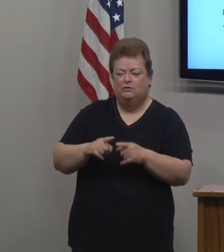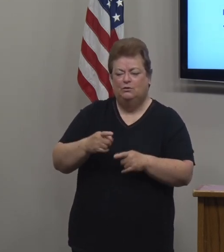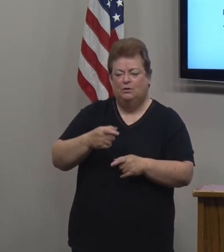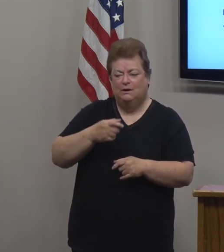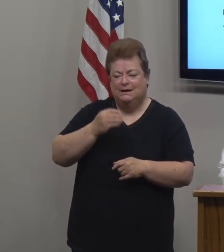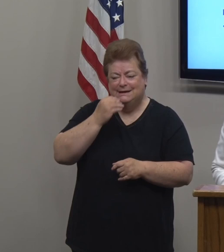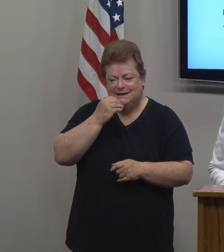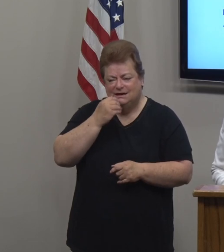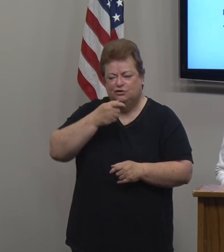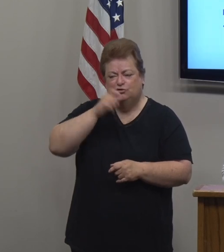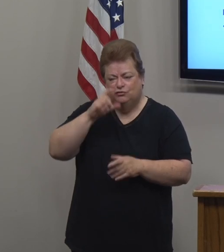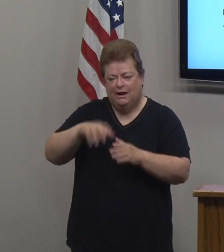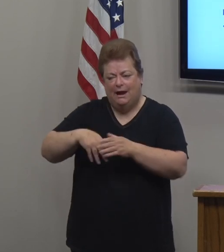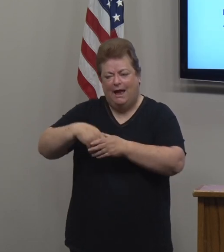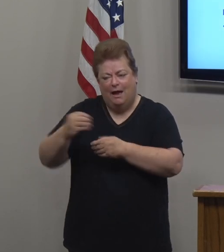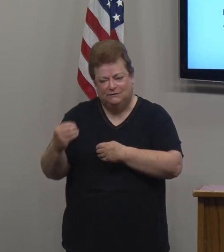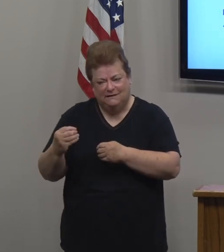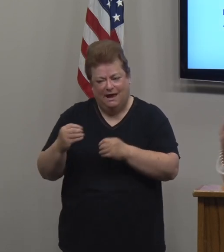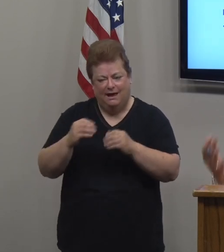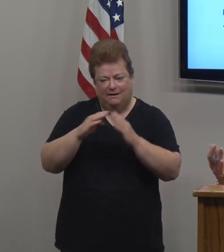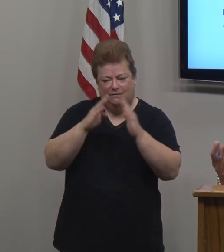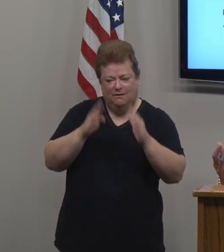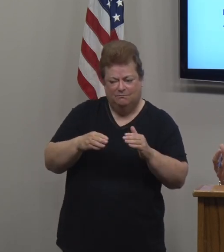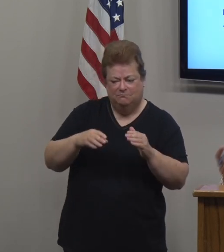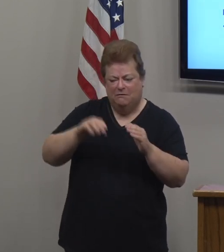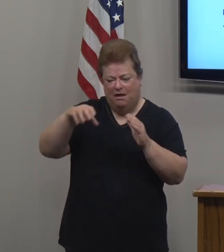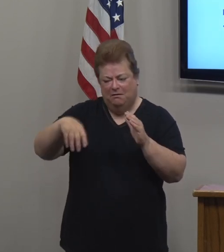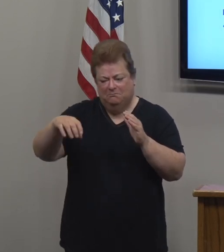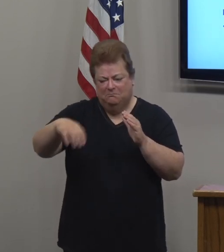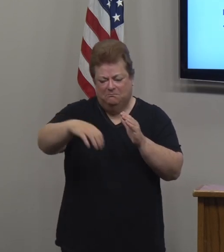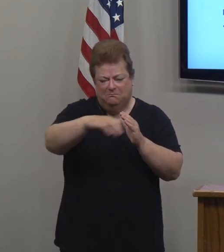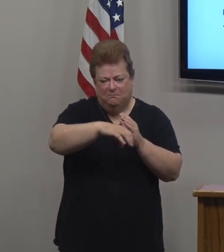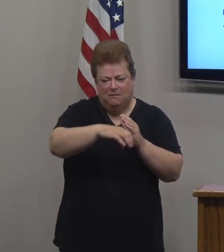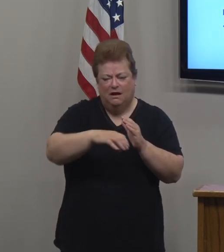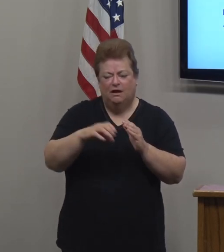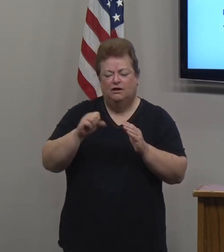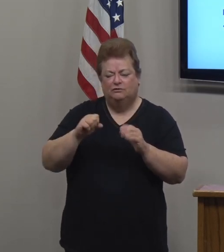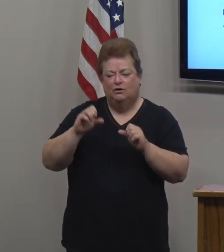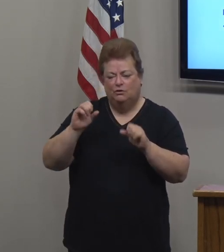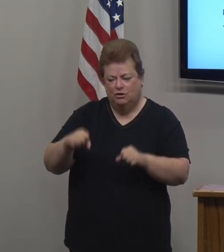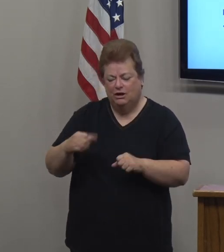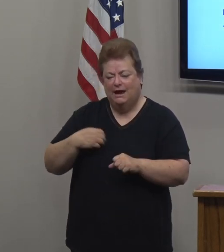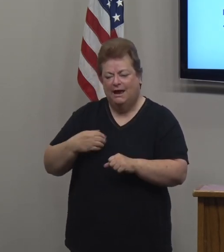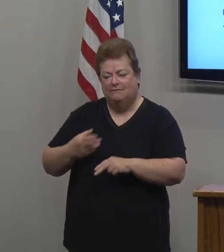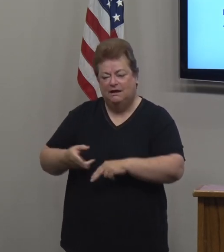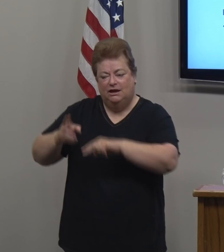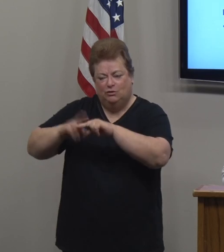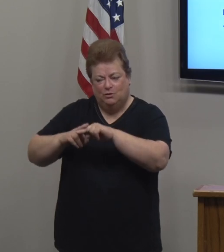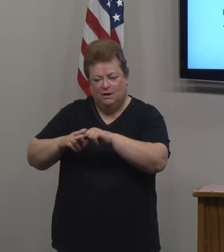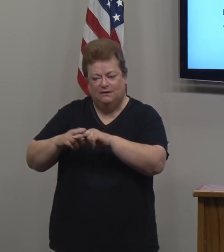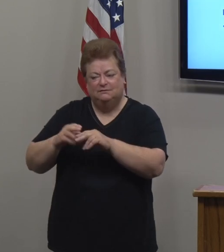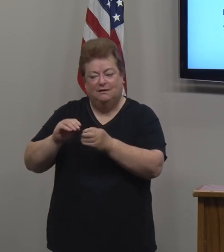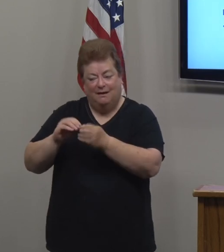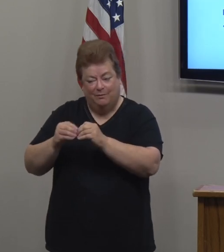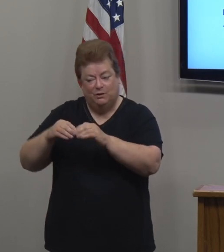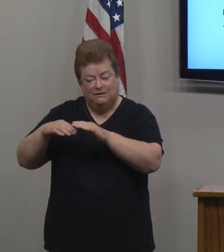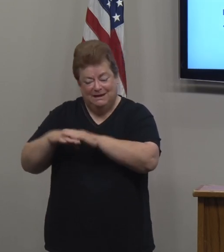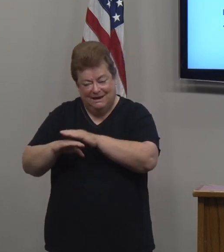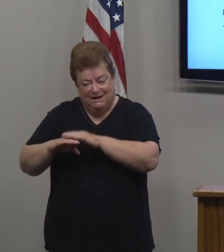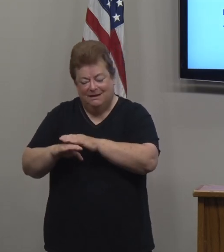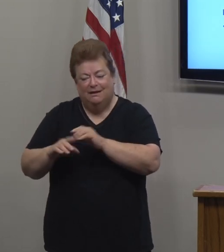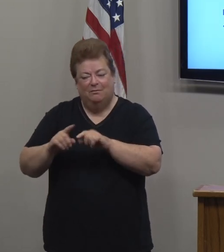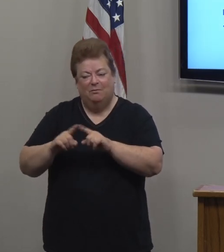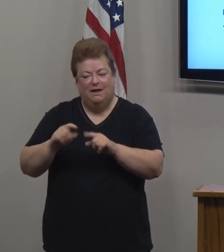where possible so that they can increase capacity without increasing their density. That is one of our